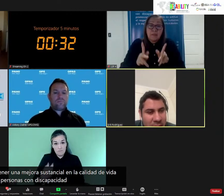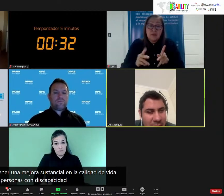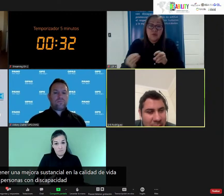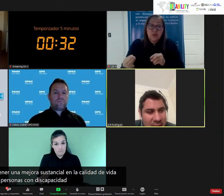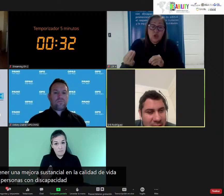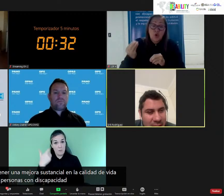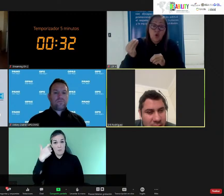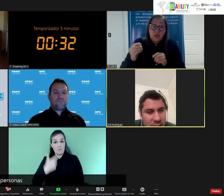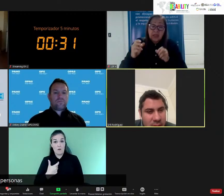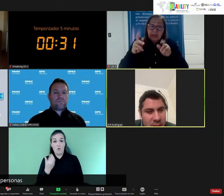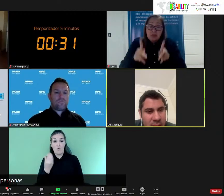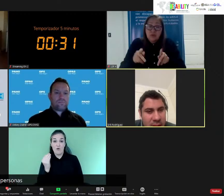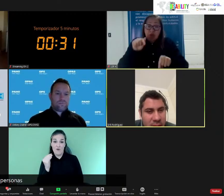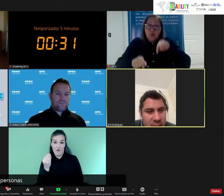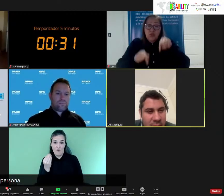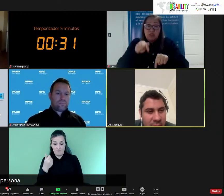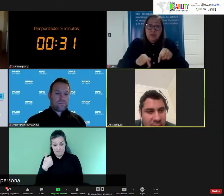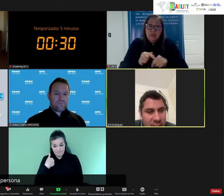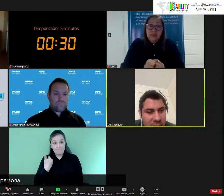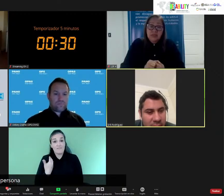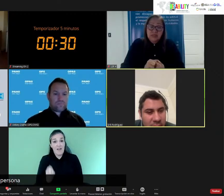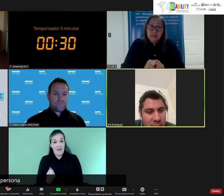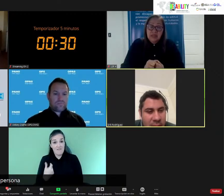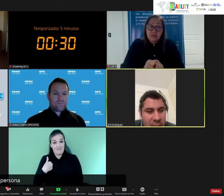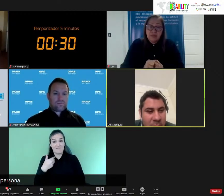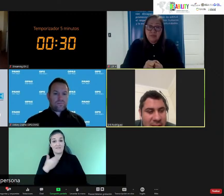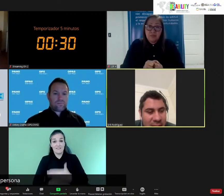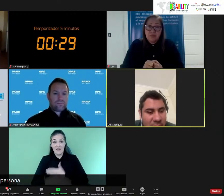as a young person with disability